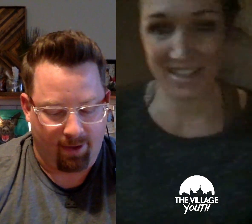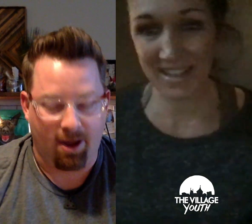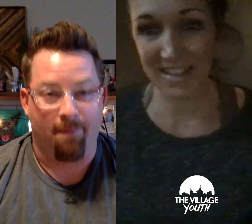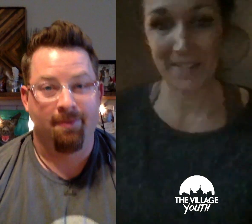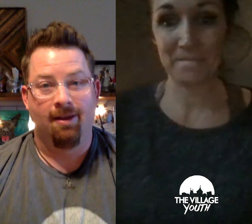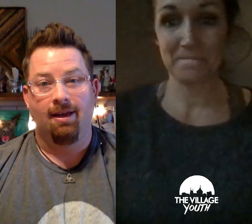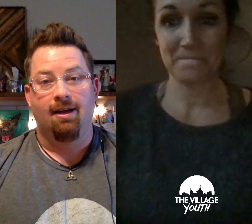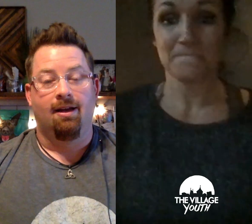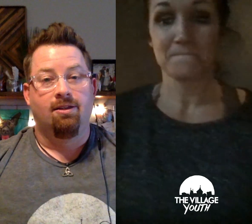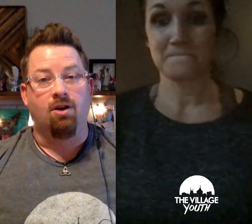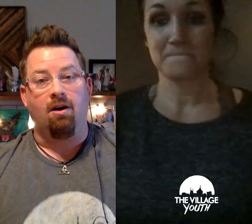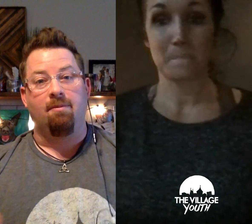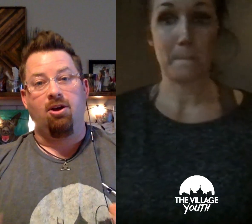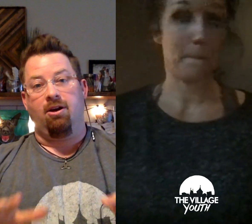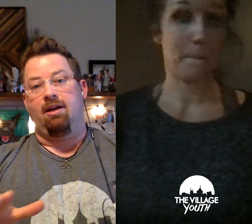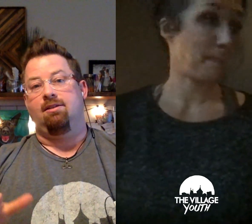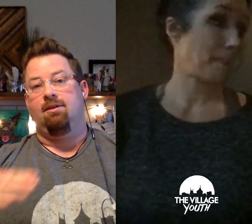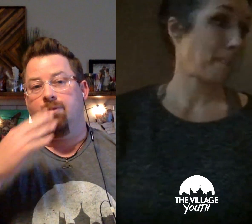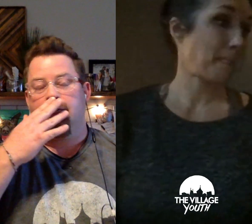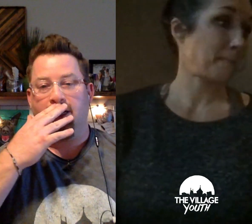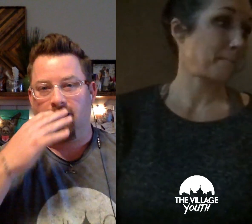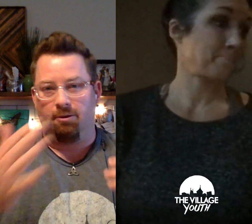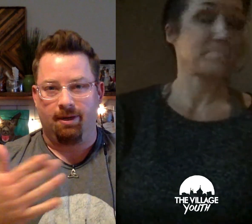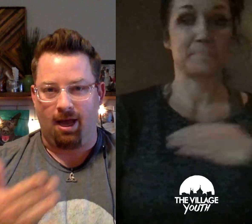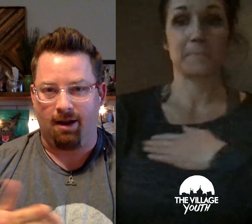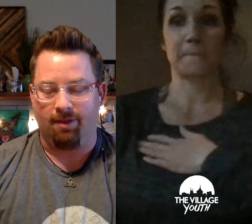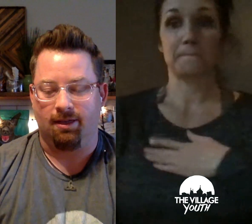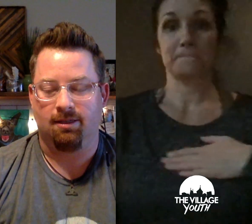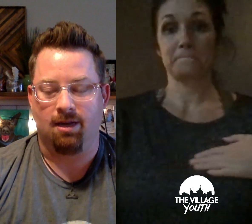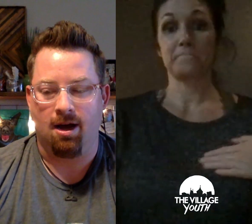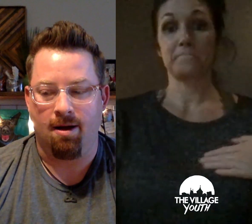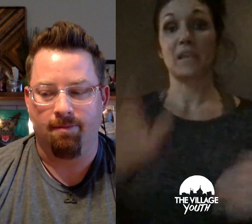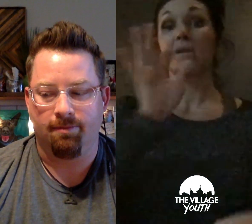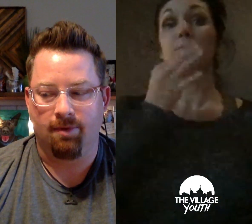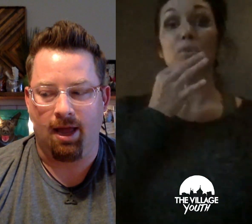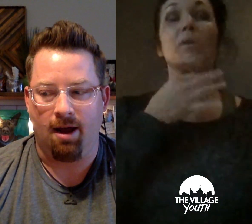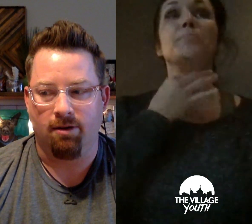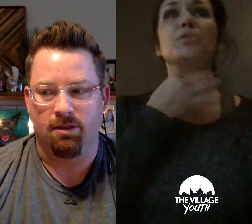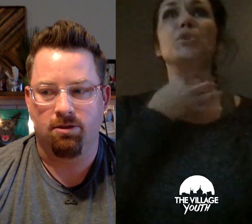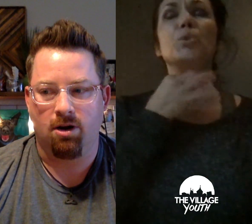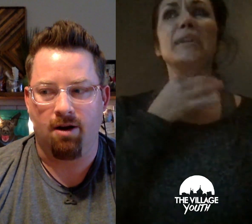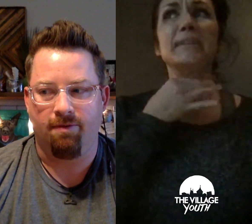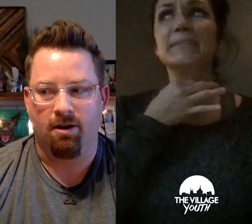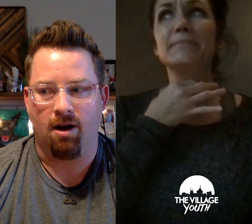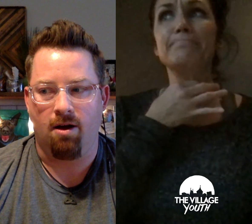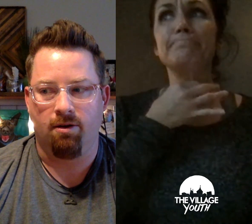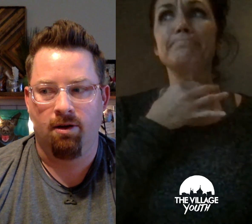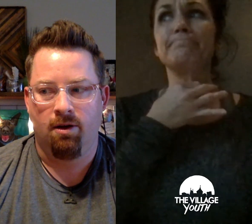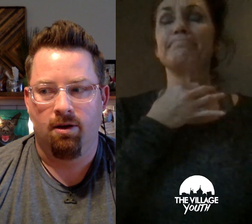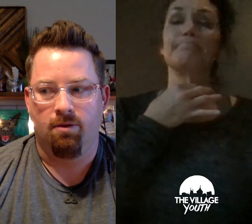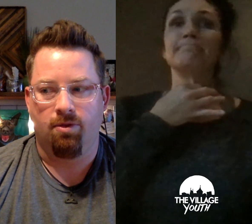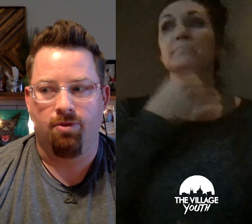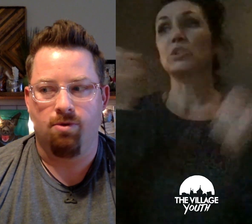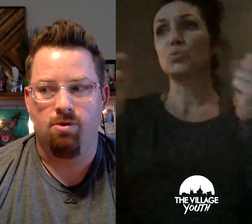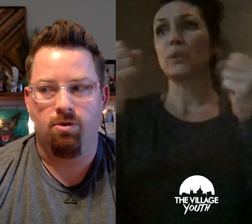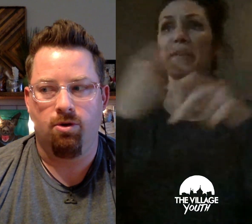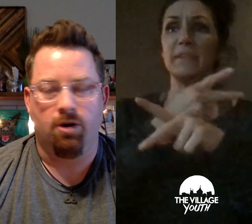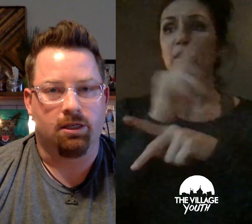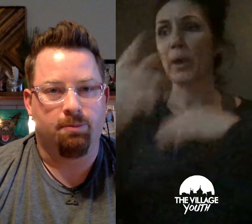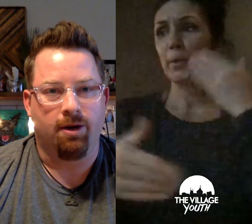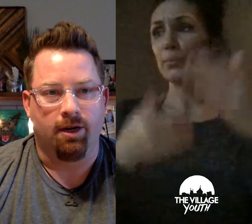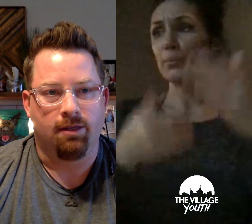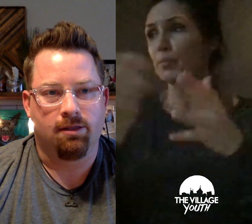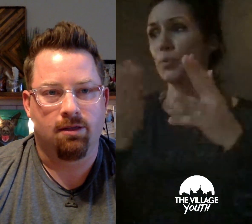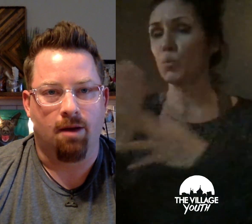don't change. Okay. Ever. Yeah. So I'm curious. We talked a little bit ahead of this, and I was trying to figure out through